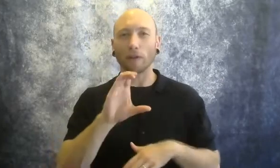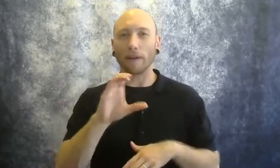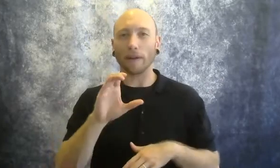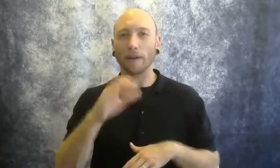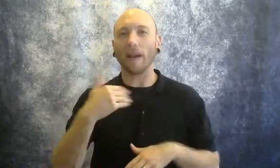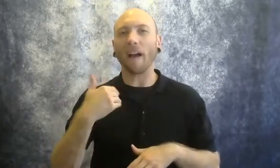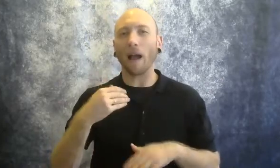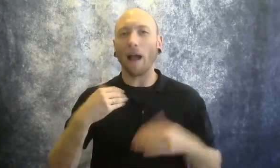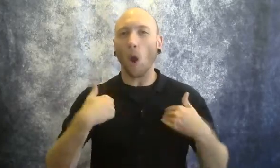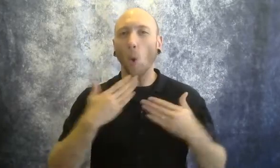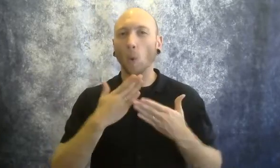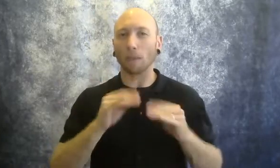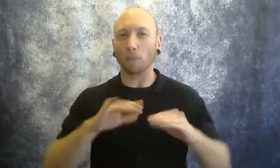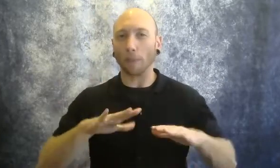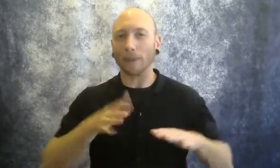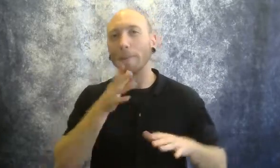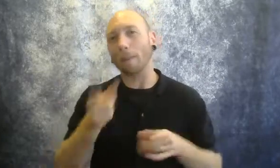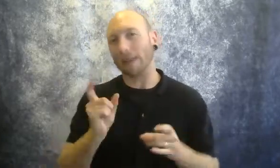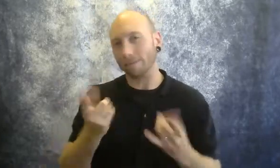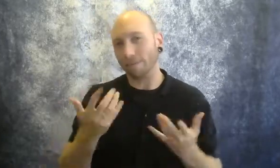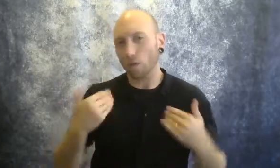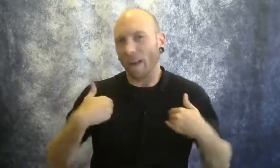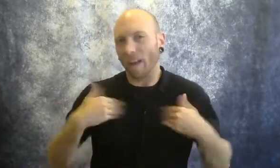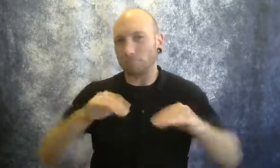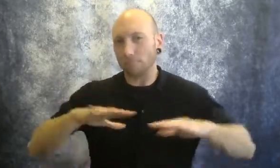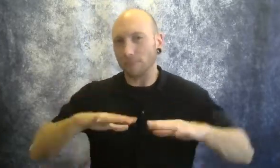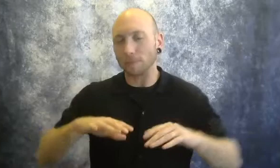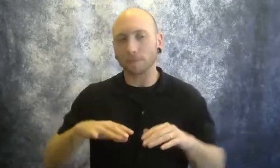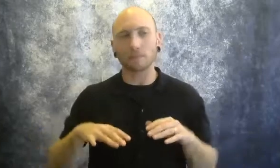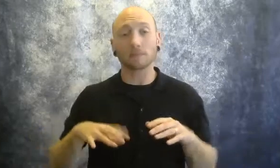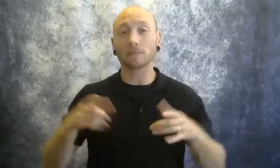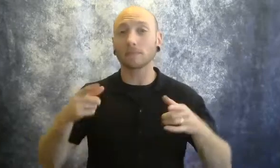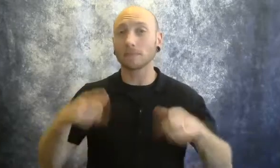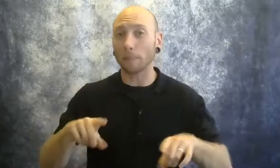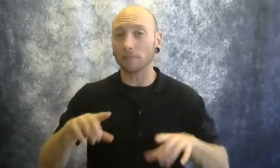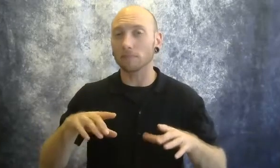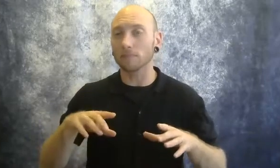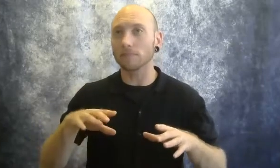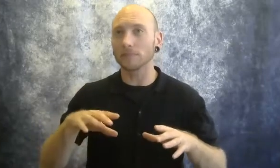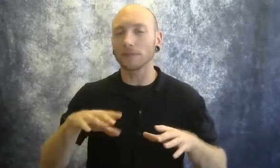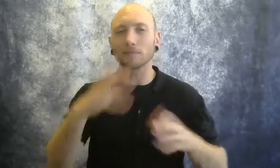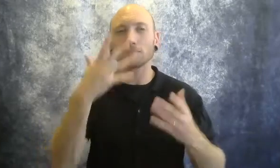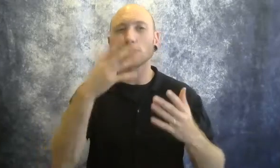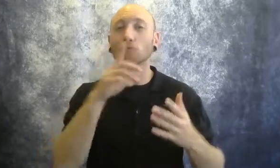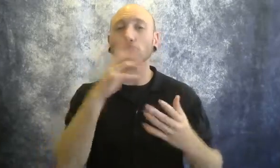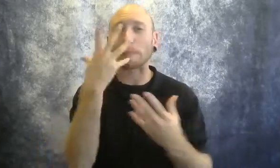I owned some property down there in Clinton, South Carolina, that my mother gave me. And it was a